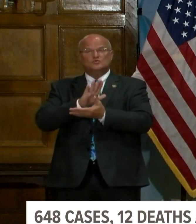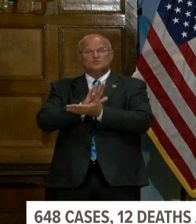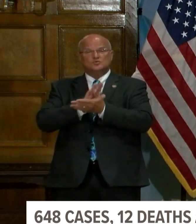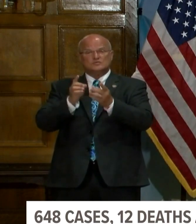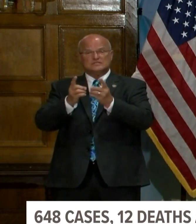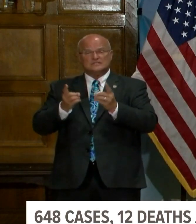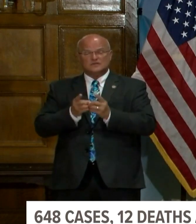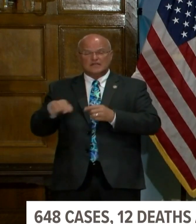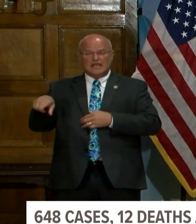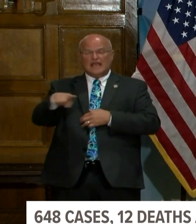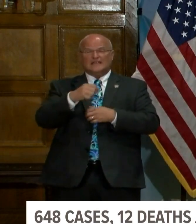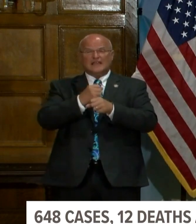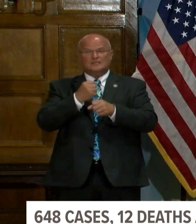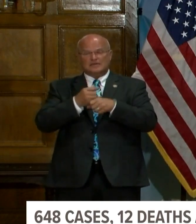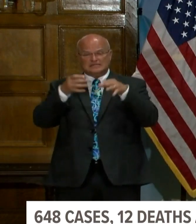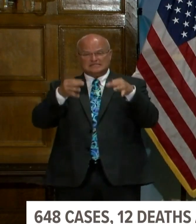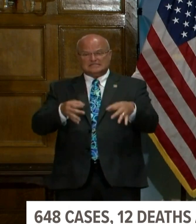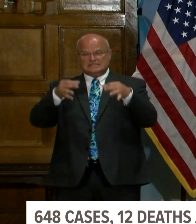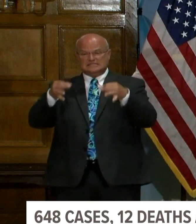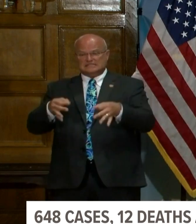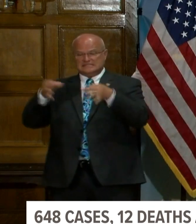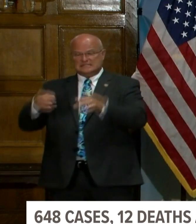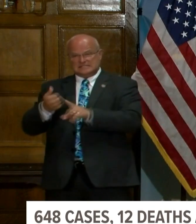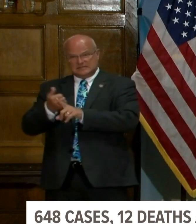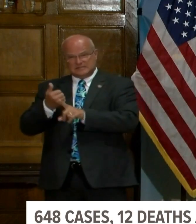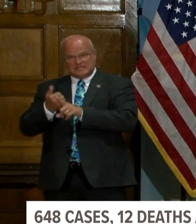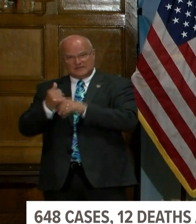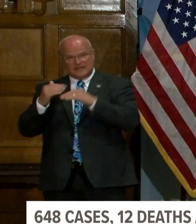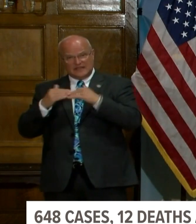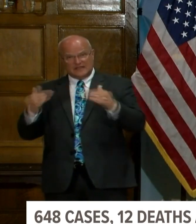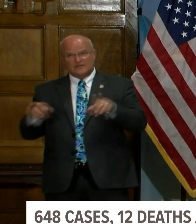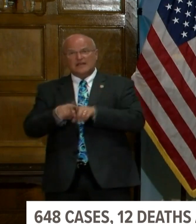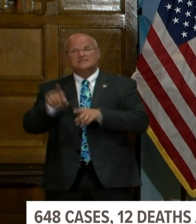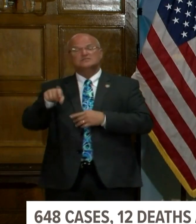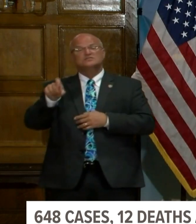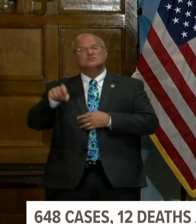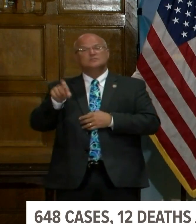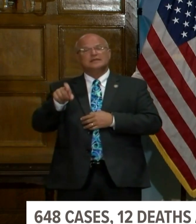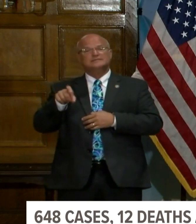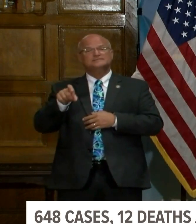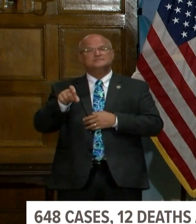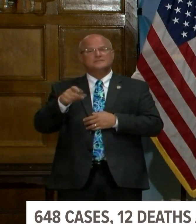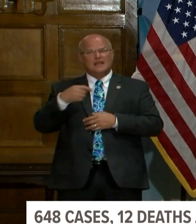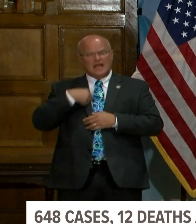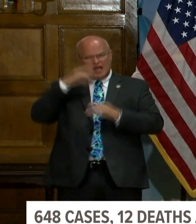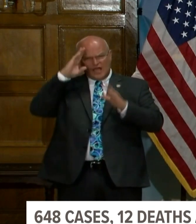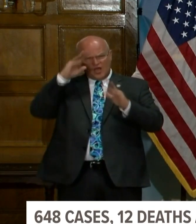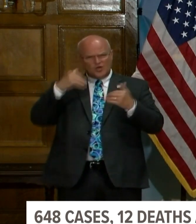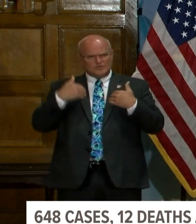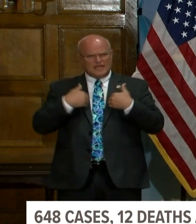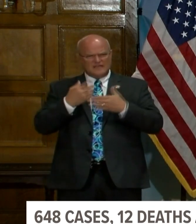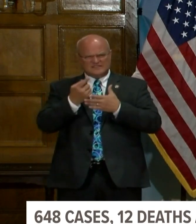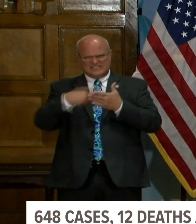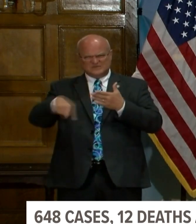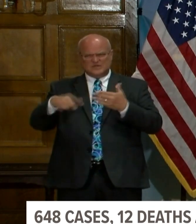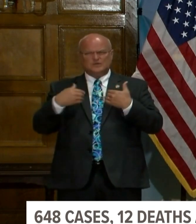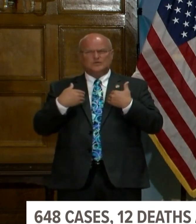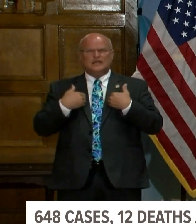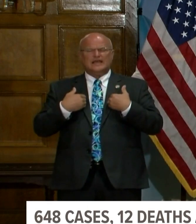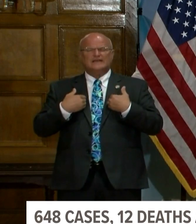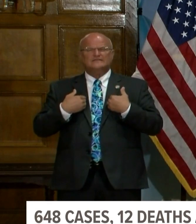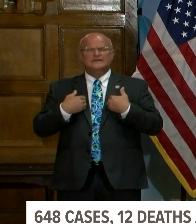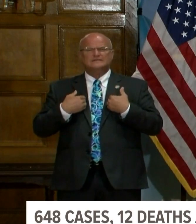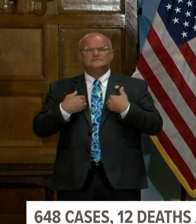districts, and they make a lot of the local decisions at that level, as it should be. I hope to have next week, we'll